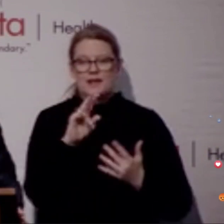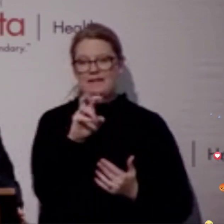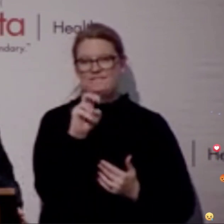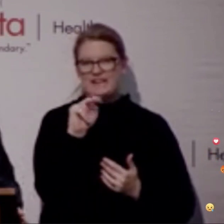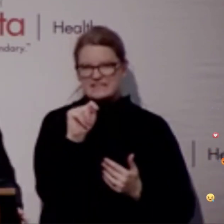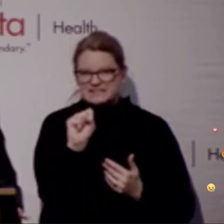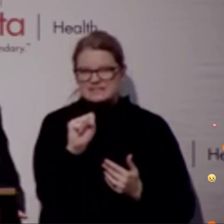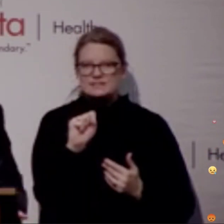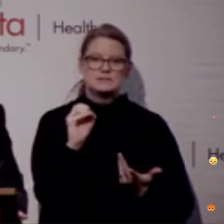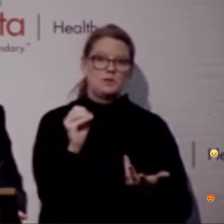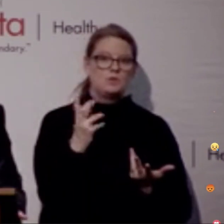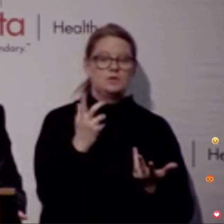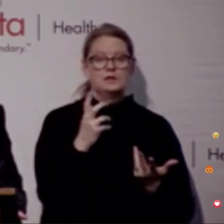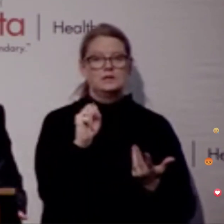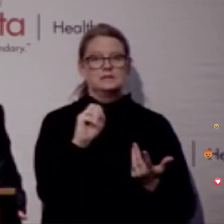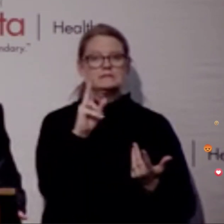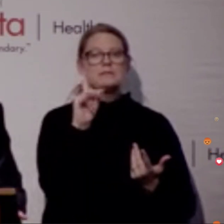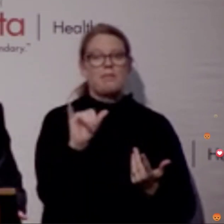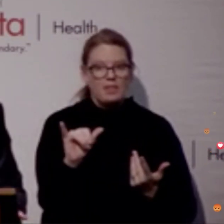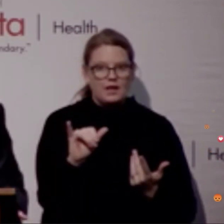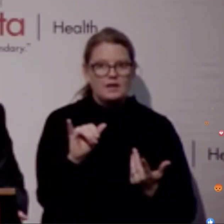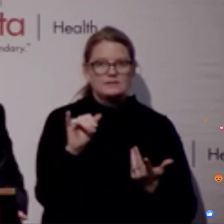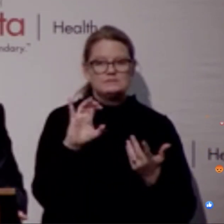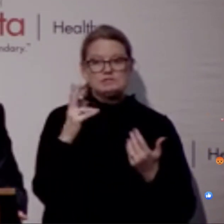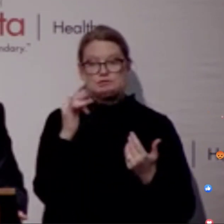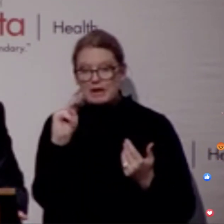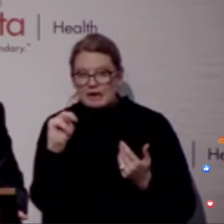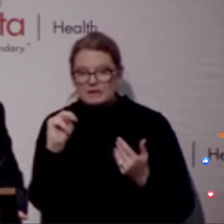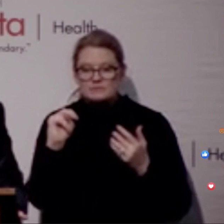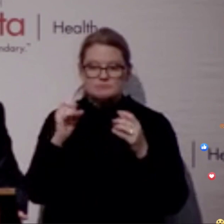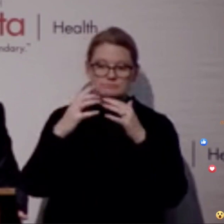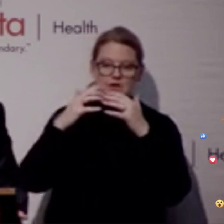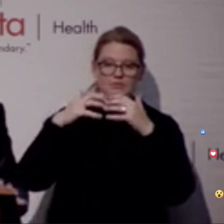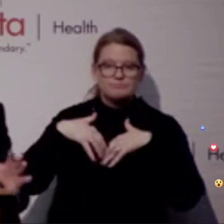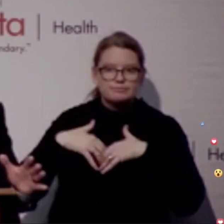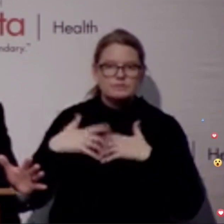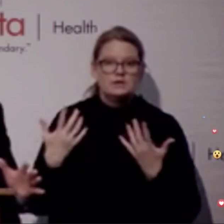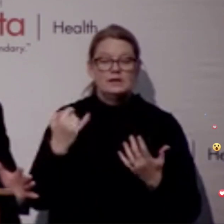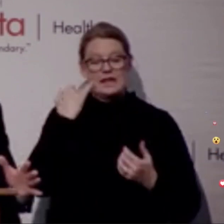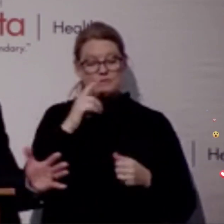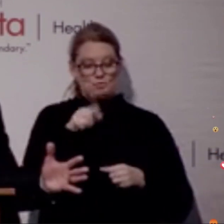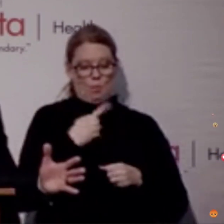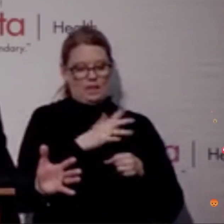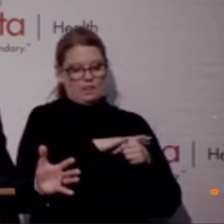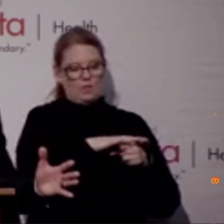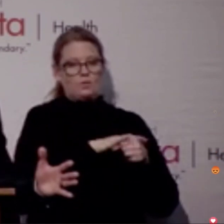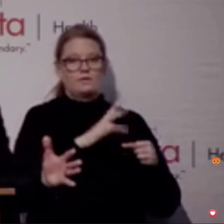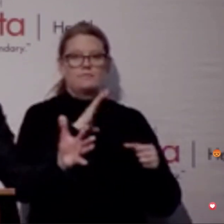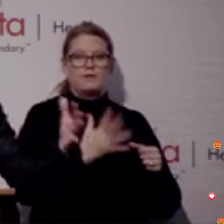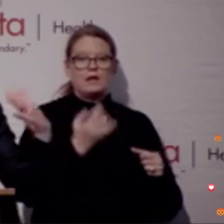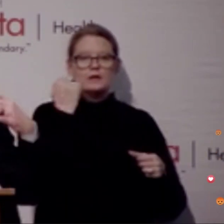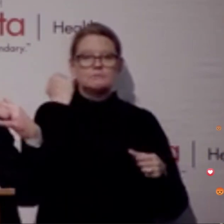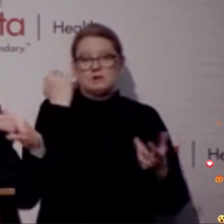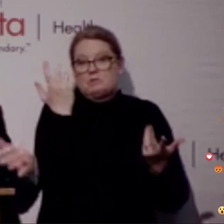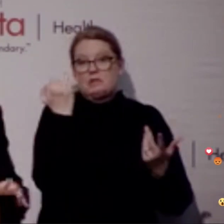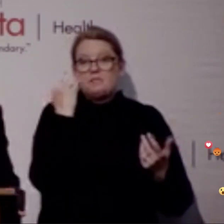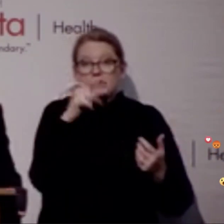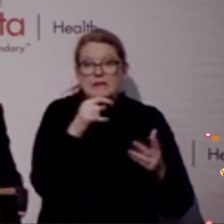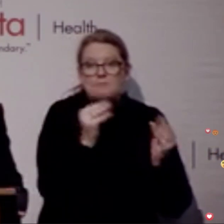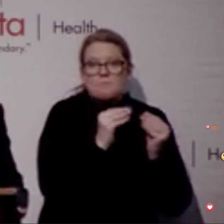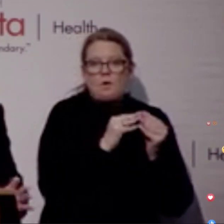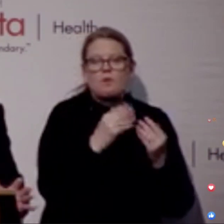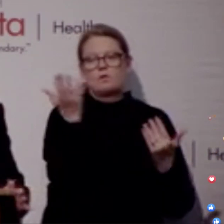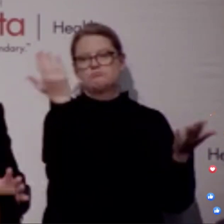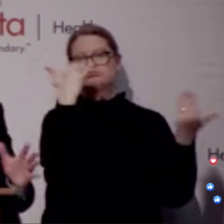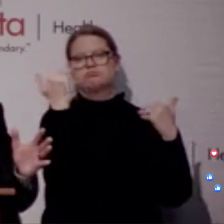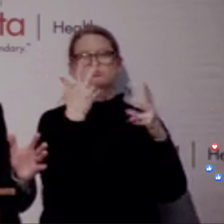again, the fact that this is a global pandemic and not a local one, if it was local, then you would say, hey, if we're short, we'll just send them in from other